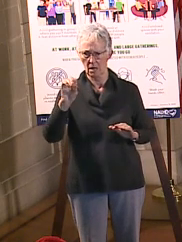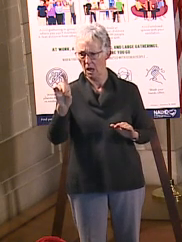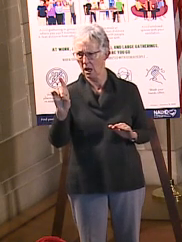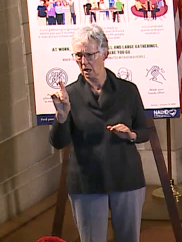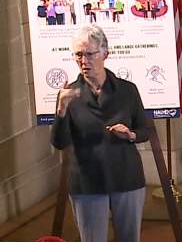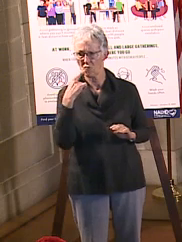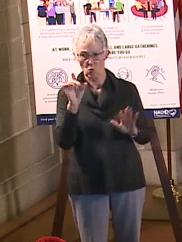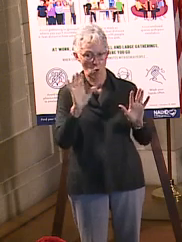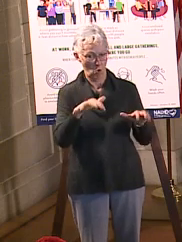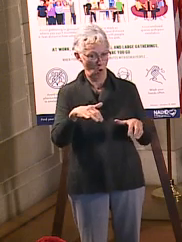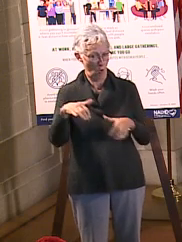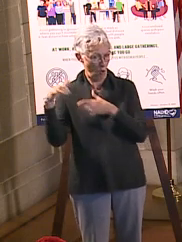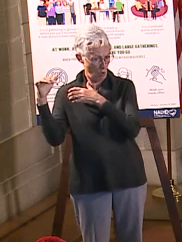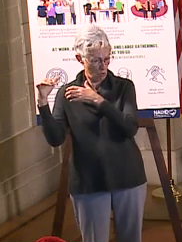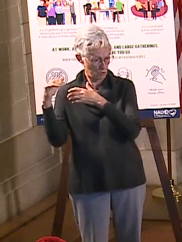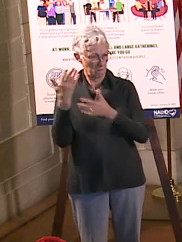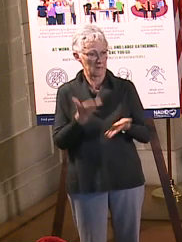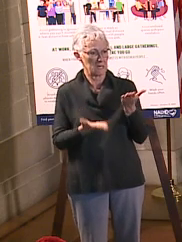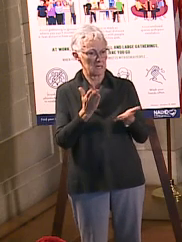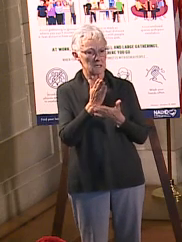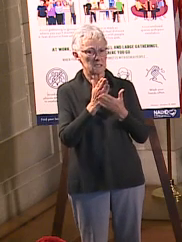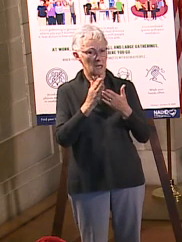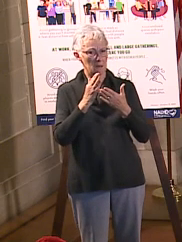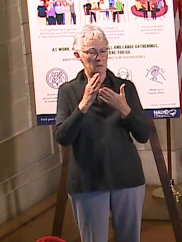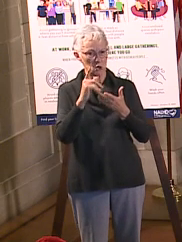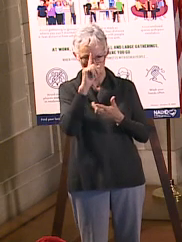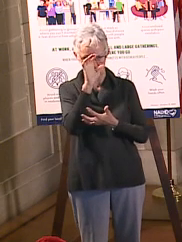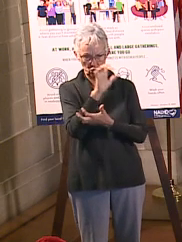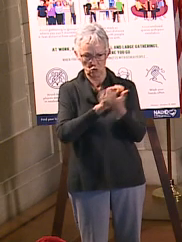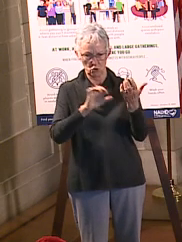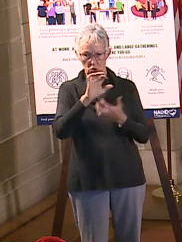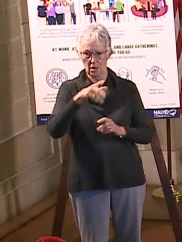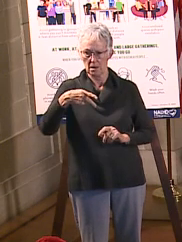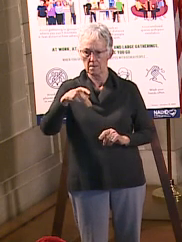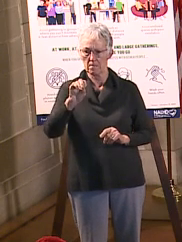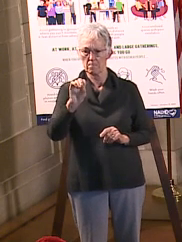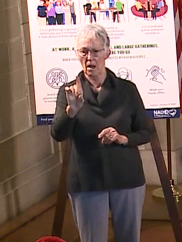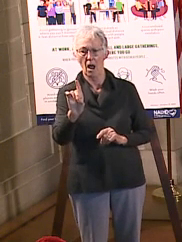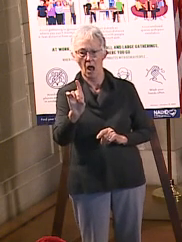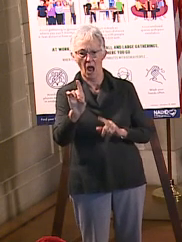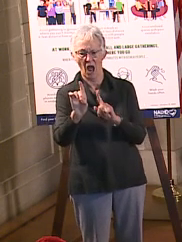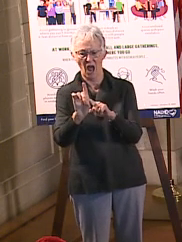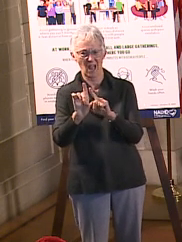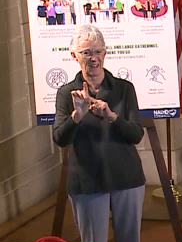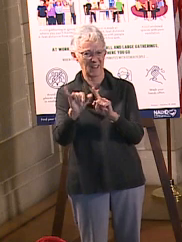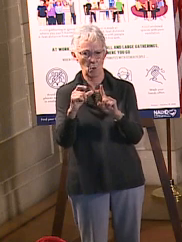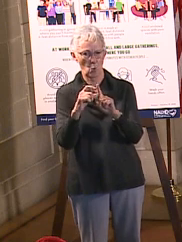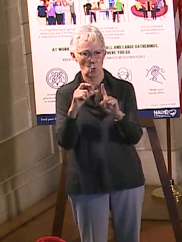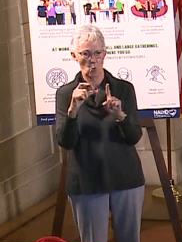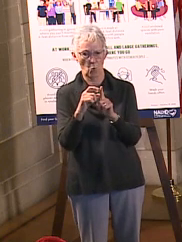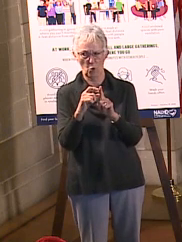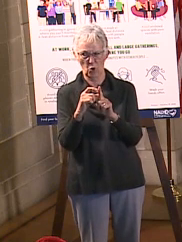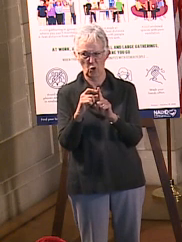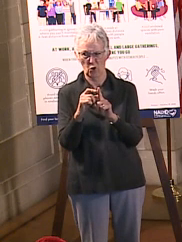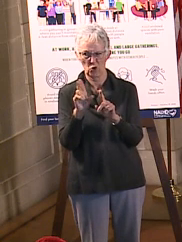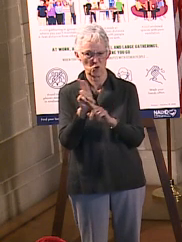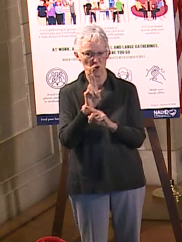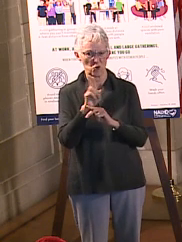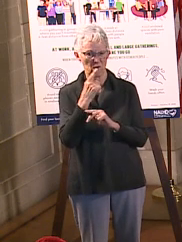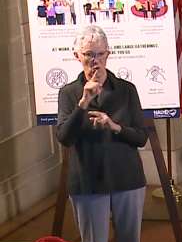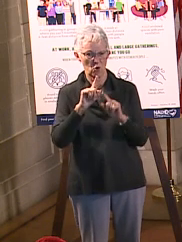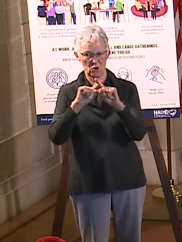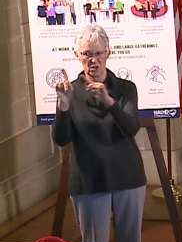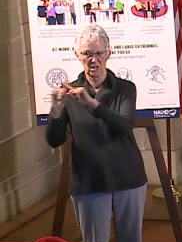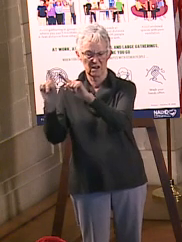the audience out there, there may be some confusion because pod is used interchangeably with a bunch of other things. So for example, out in Omaha right now, we